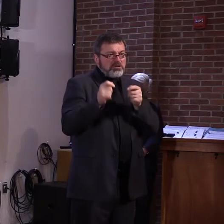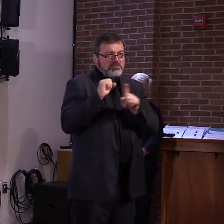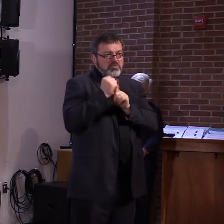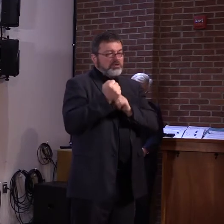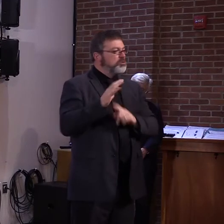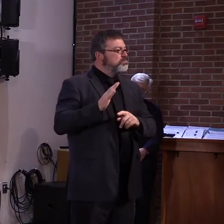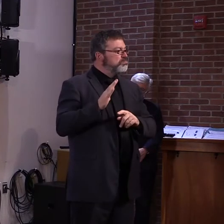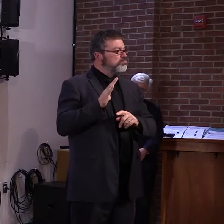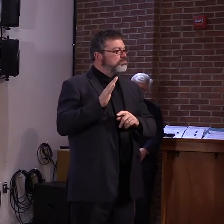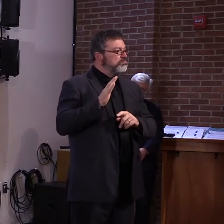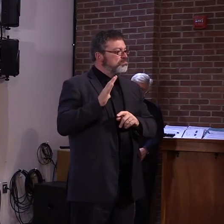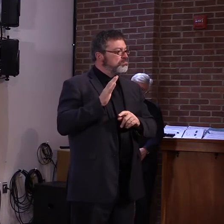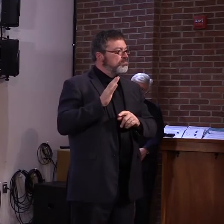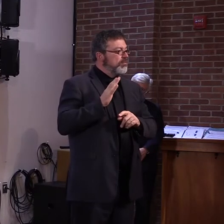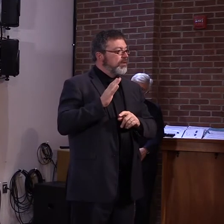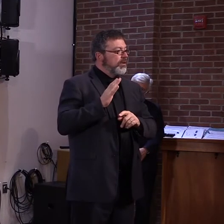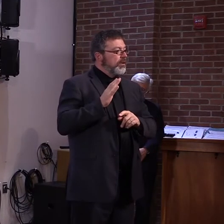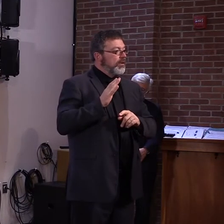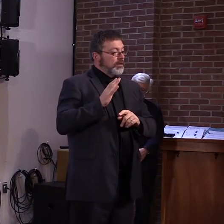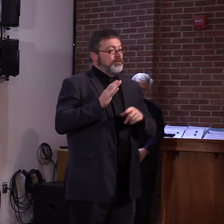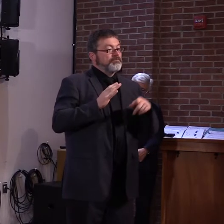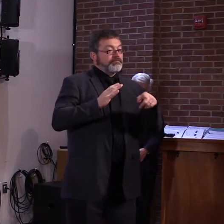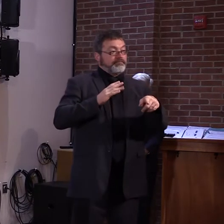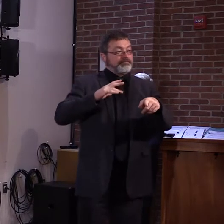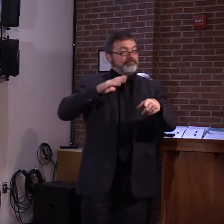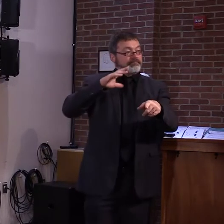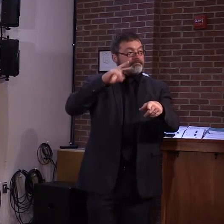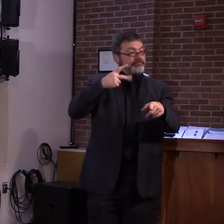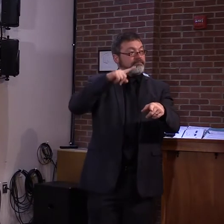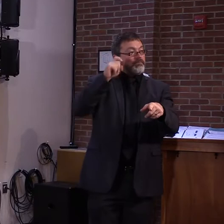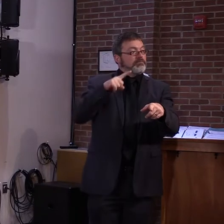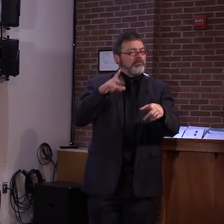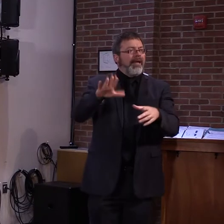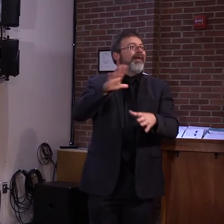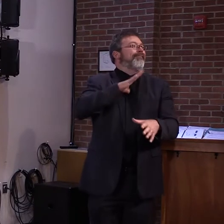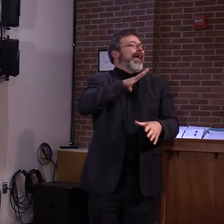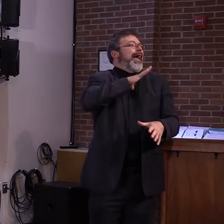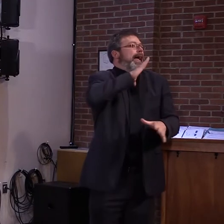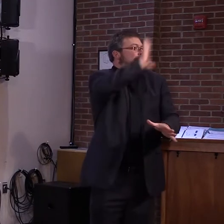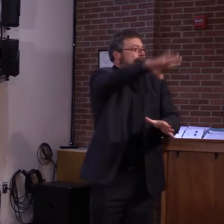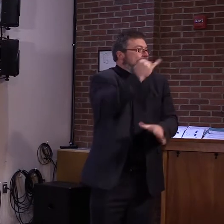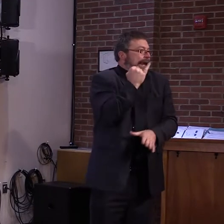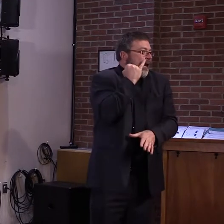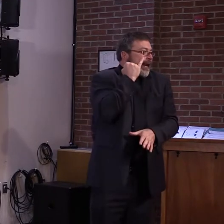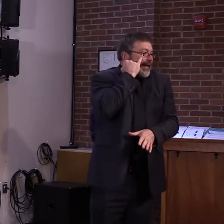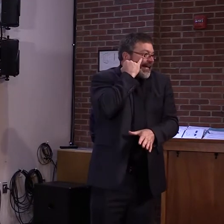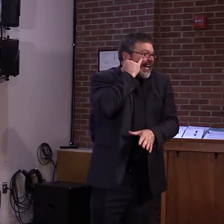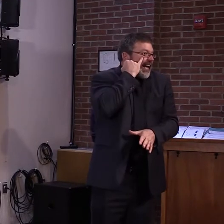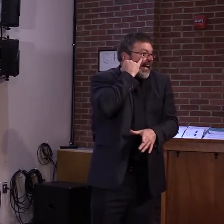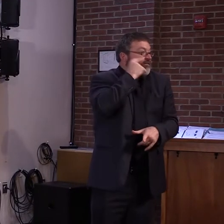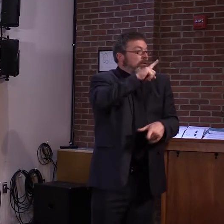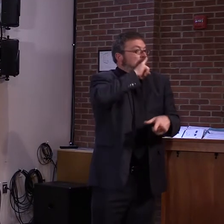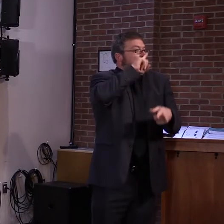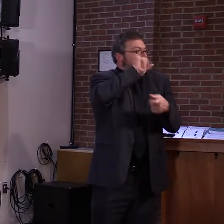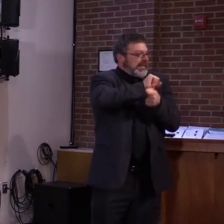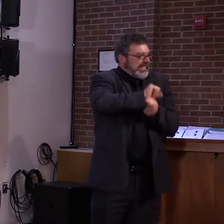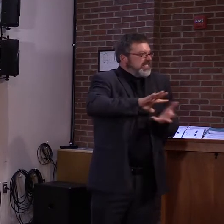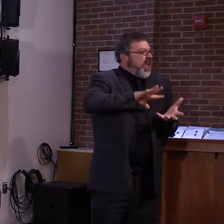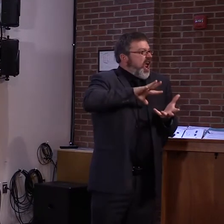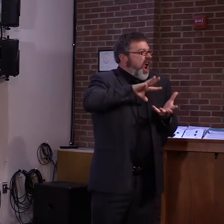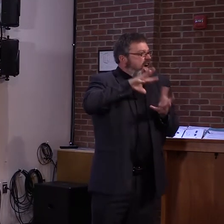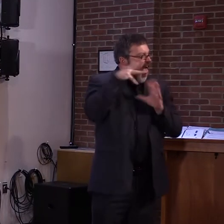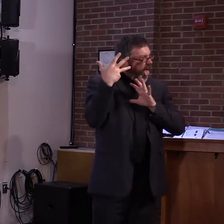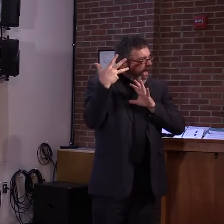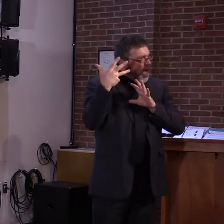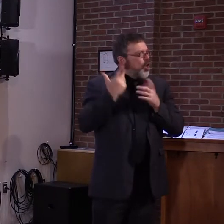So if it did turn into a situation where they needed help, you would be willing to get that help,